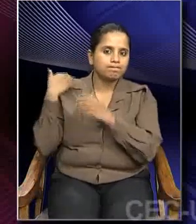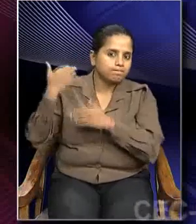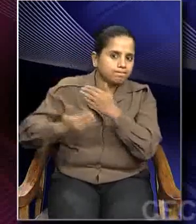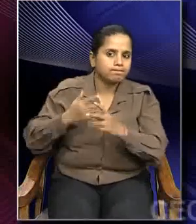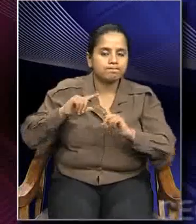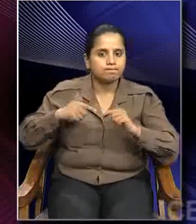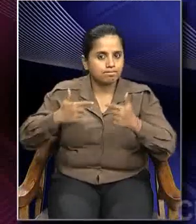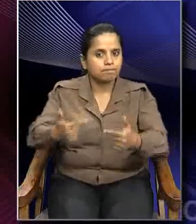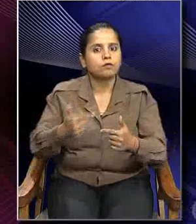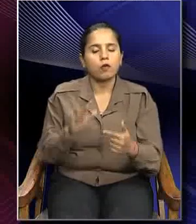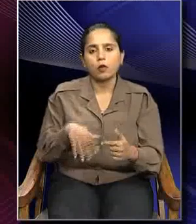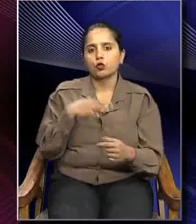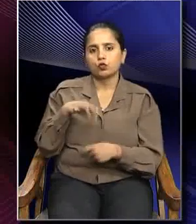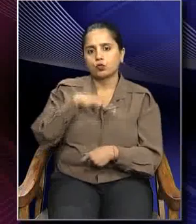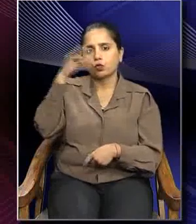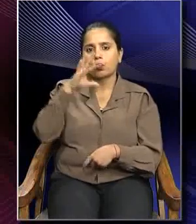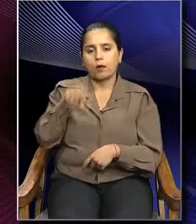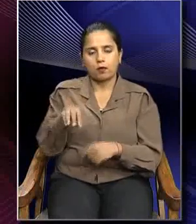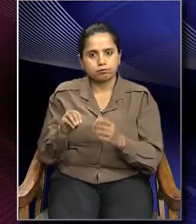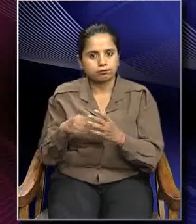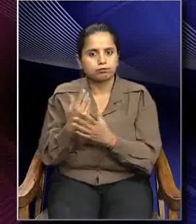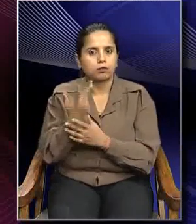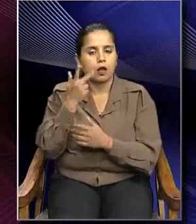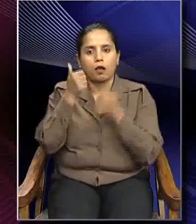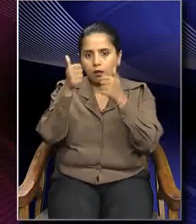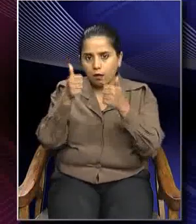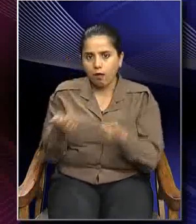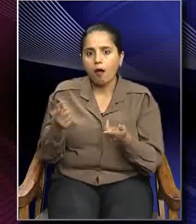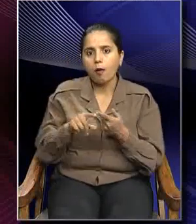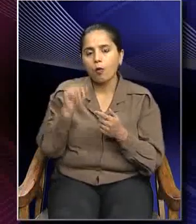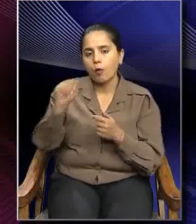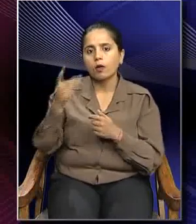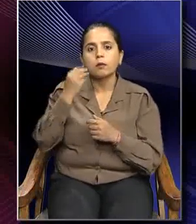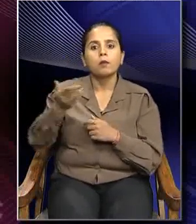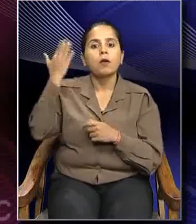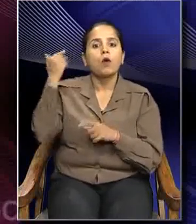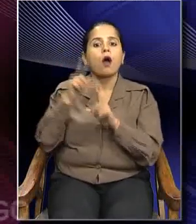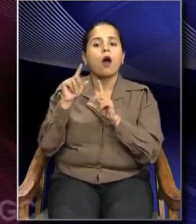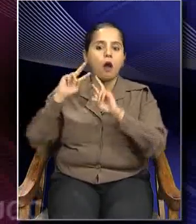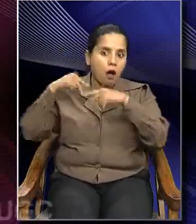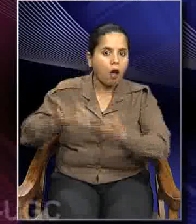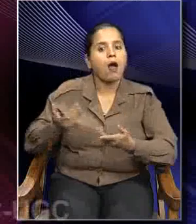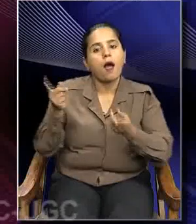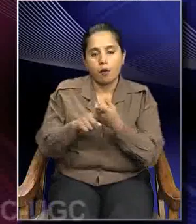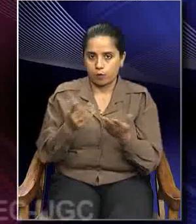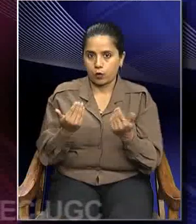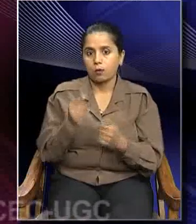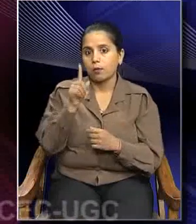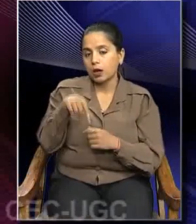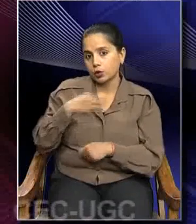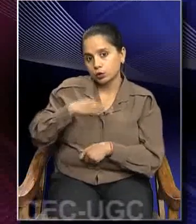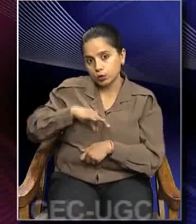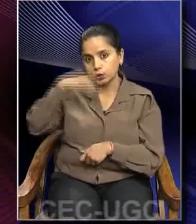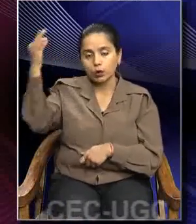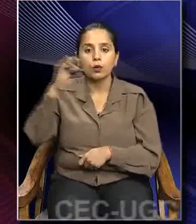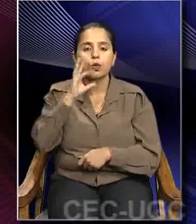souls will reap the consequences of their past actions. Yet the soul as